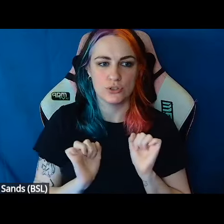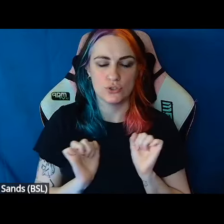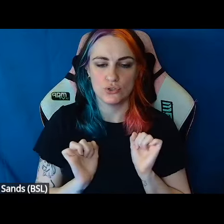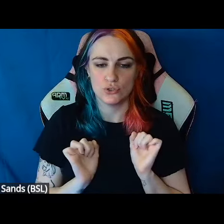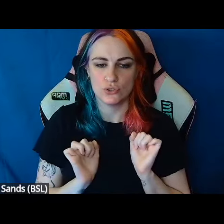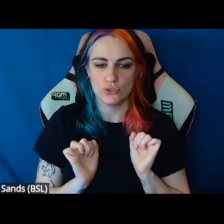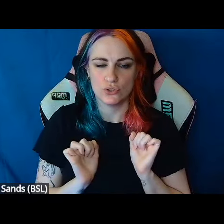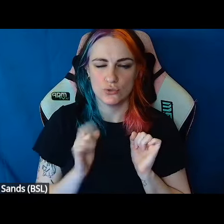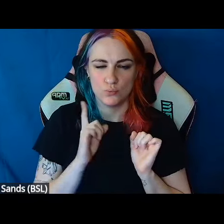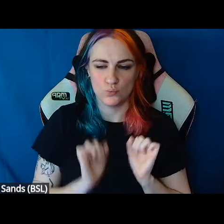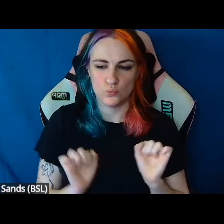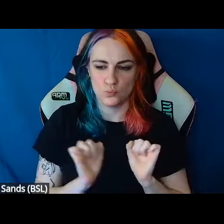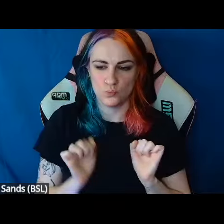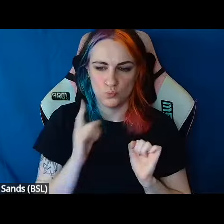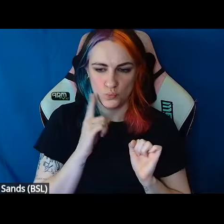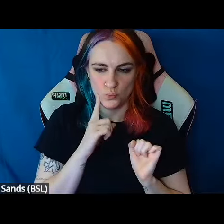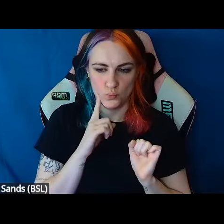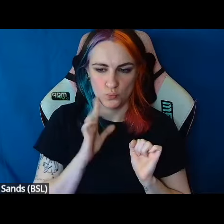Let's see.